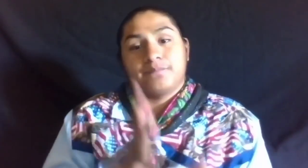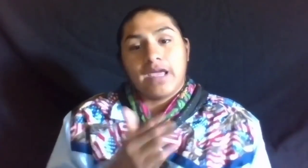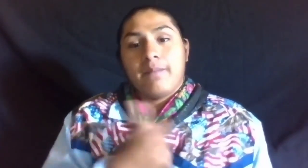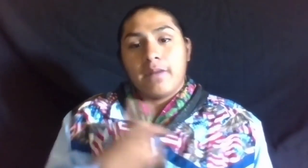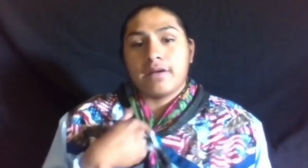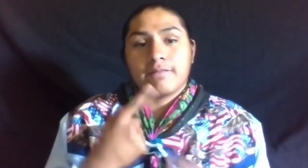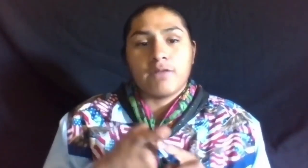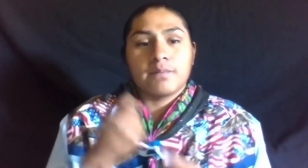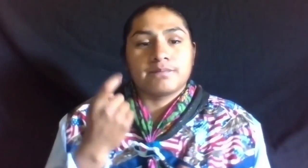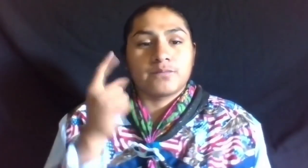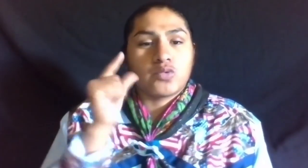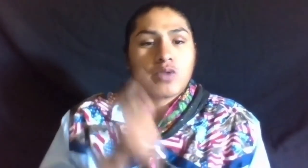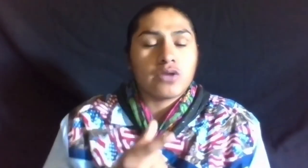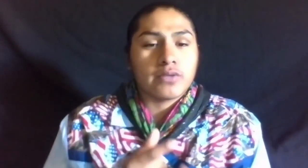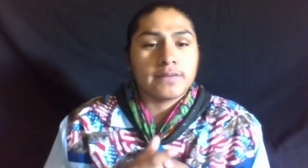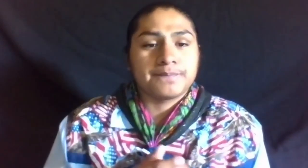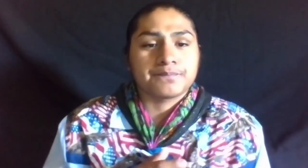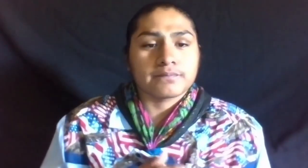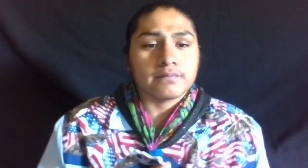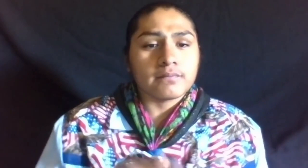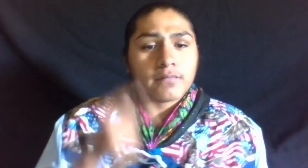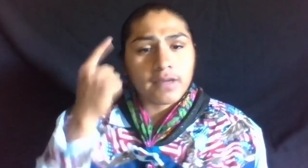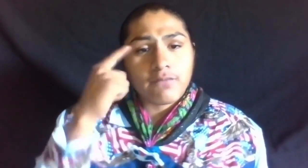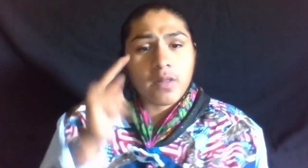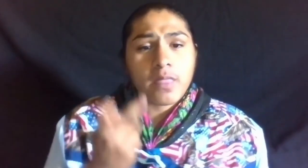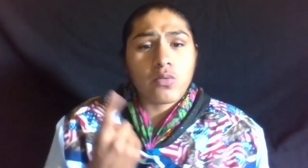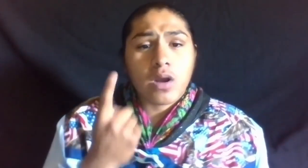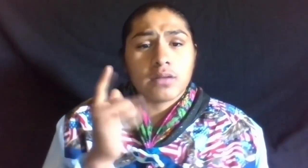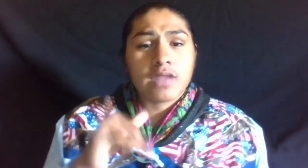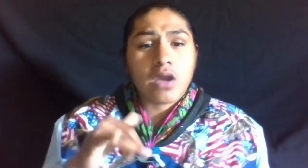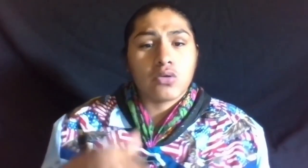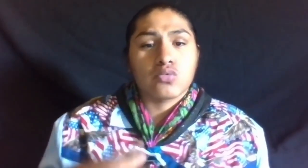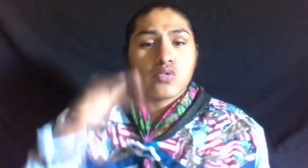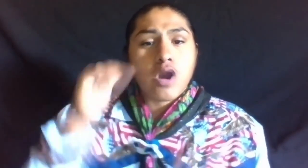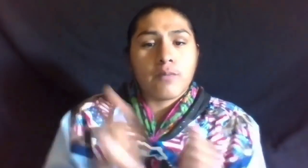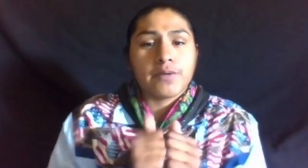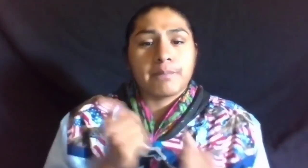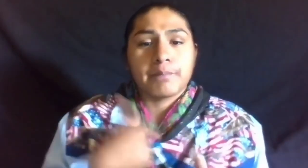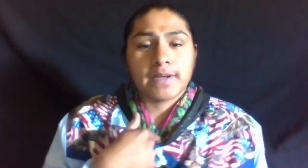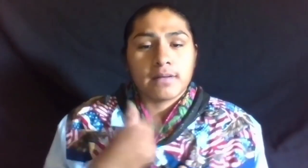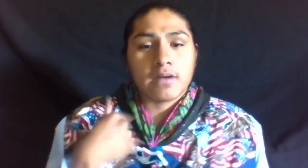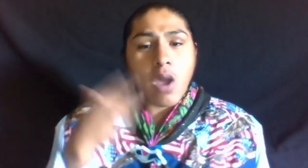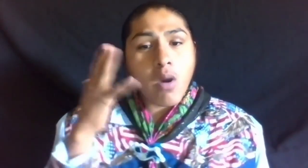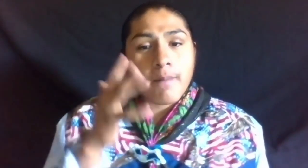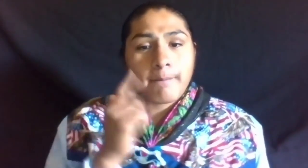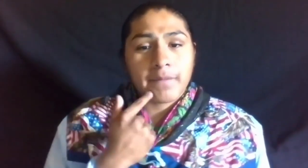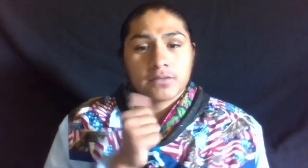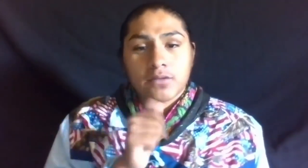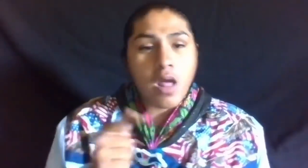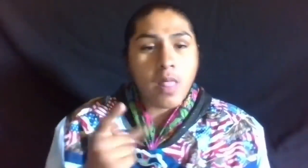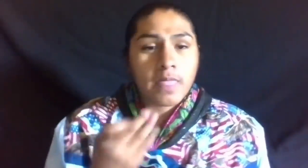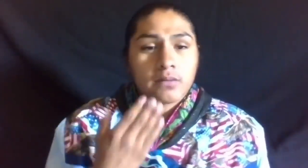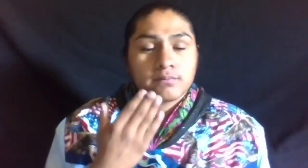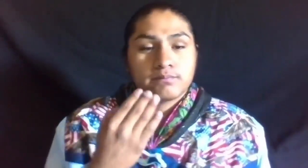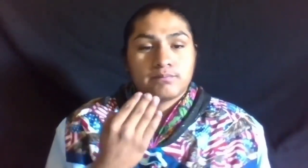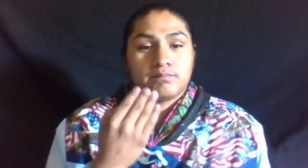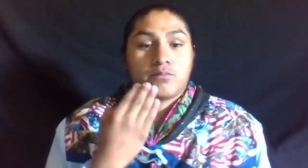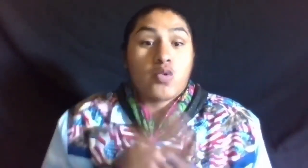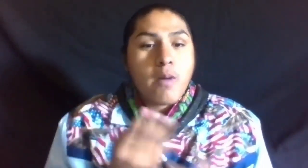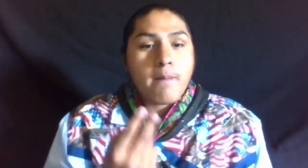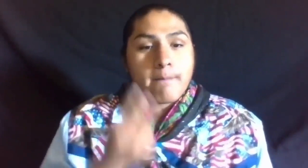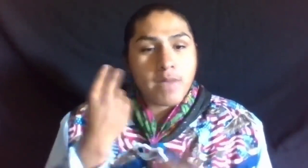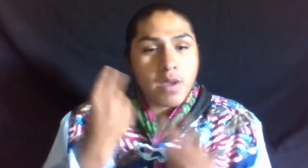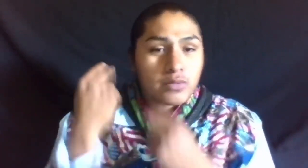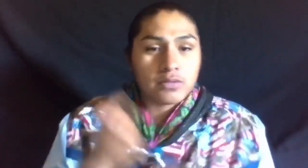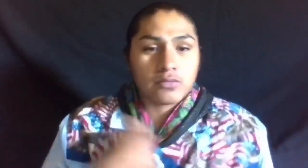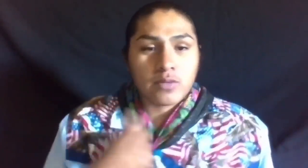graduating. For the ones I grew up with, I will miss all the memories we've had growing up.